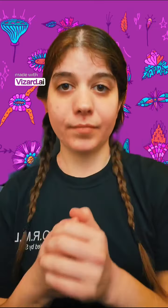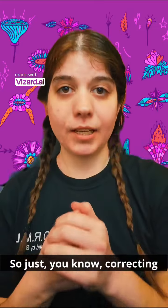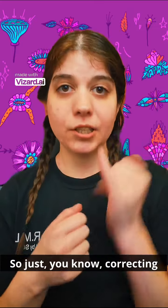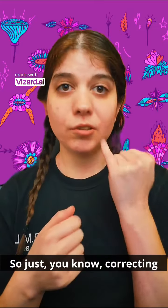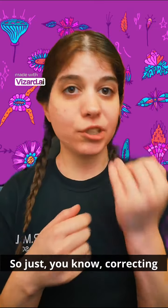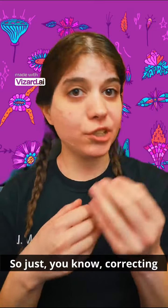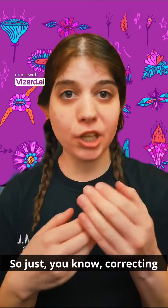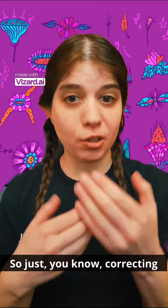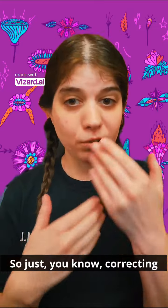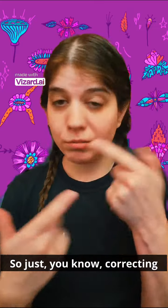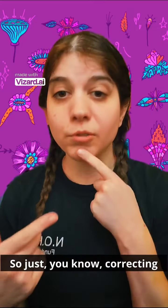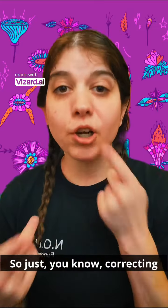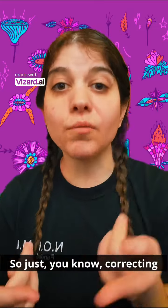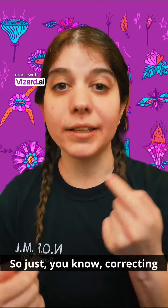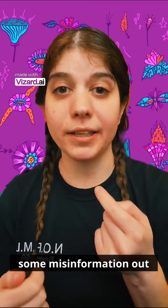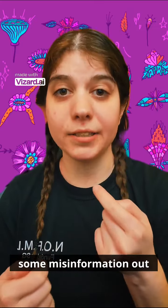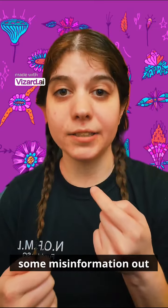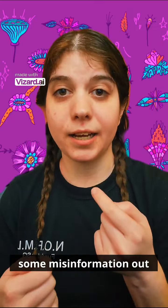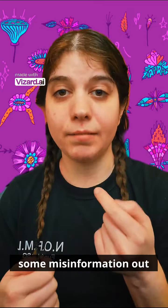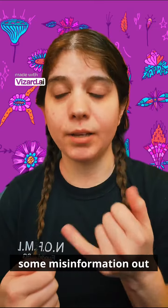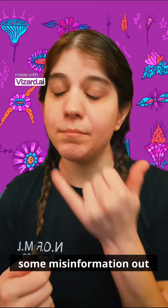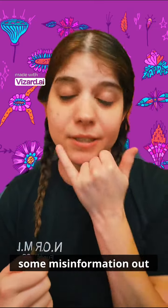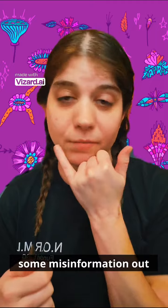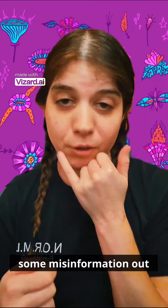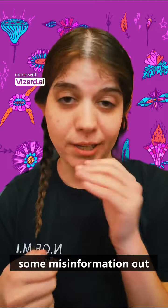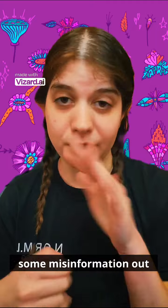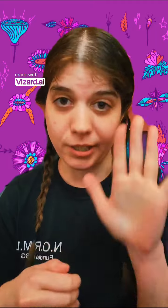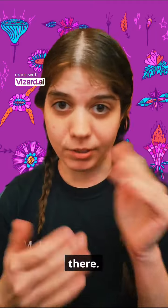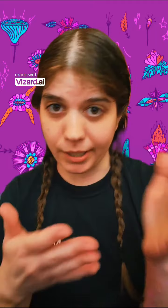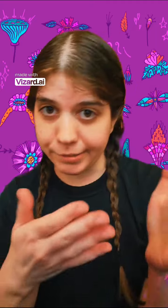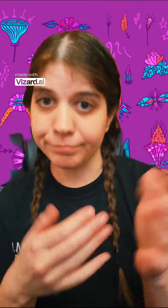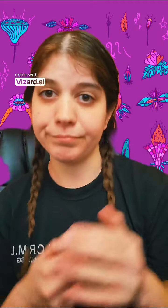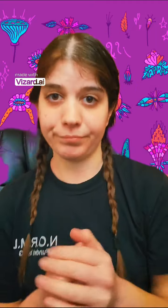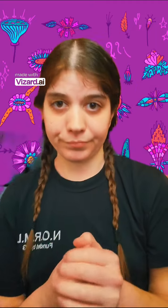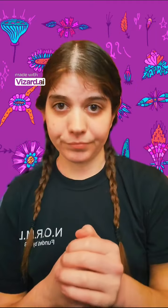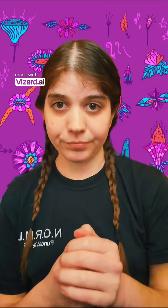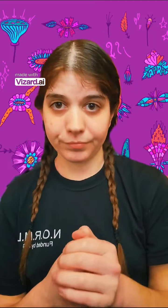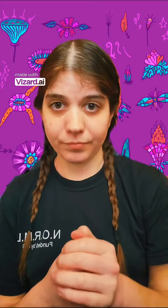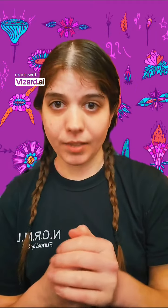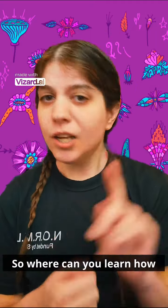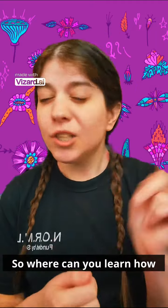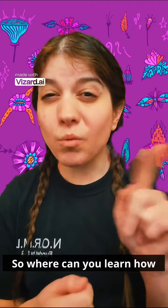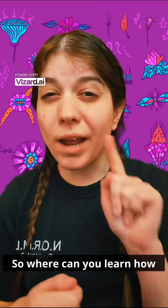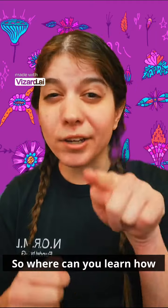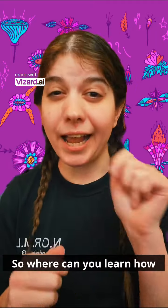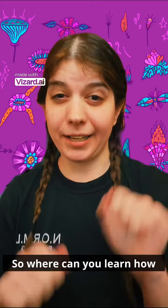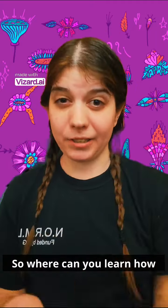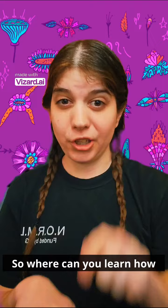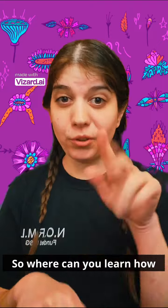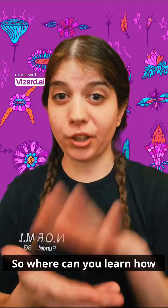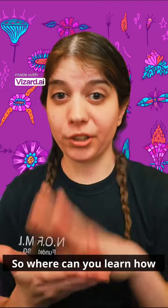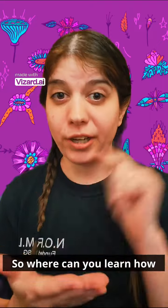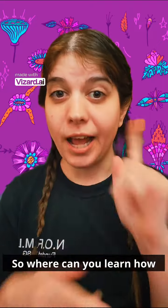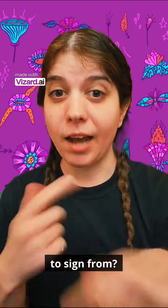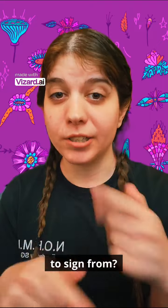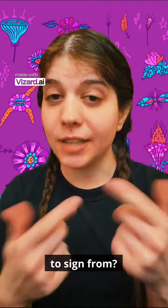So just, correcting some misinformation out there. So where can you learn how to sign